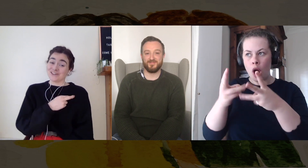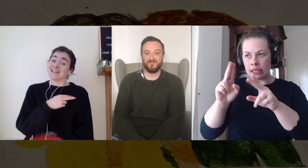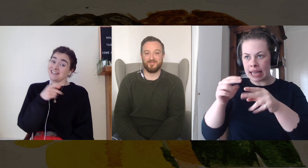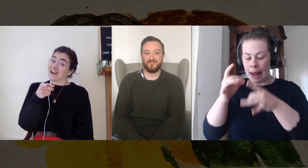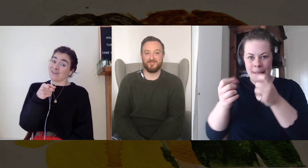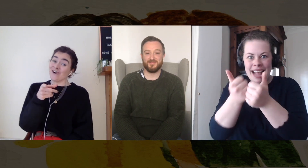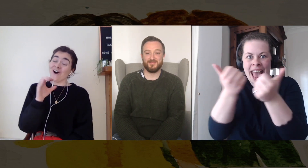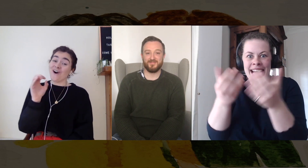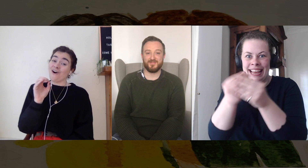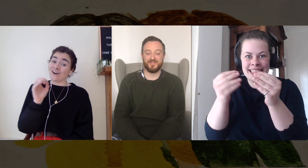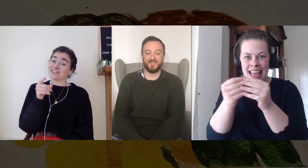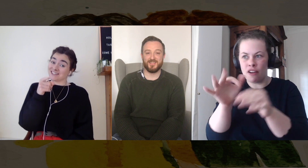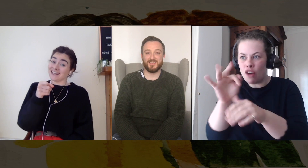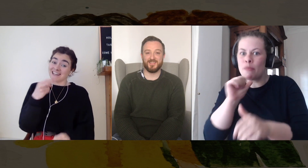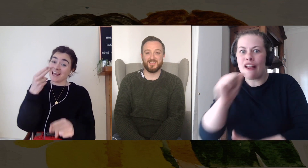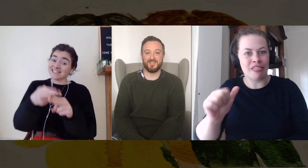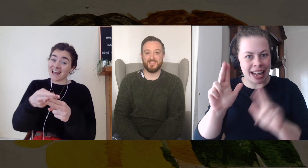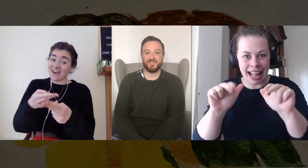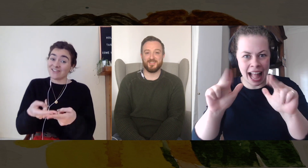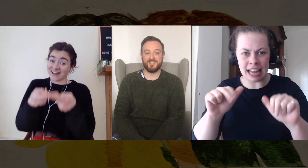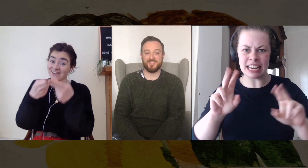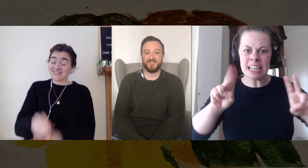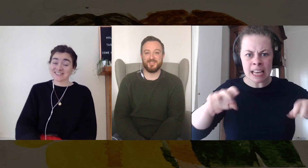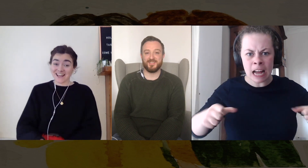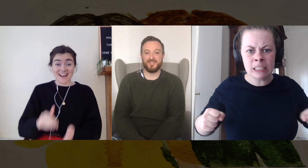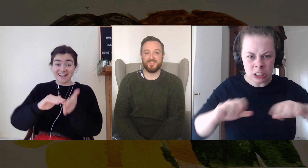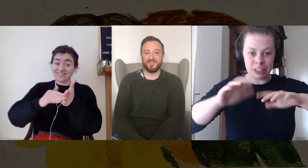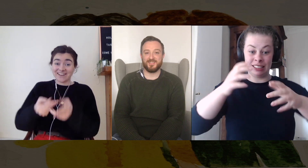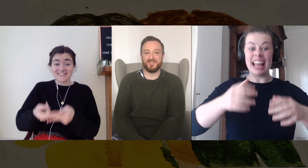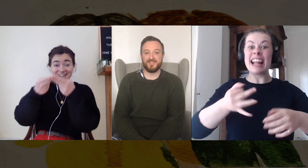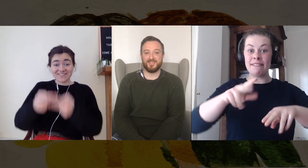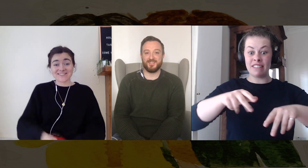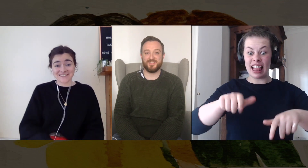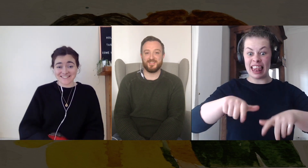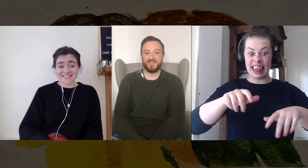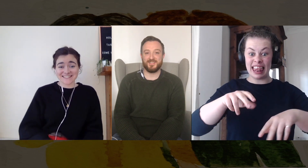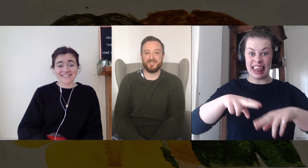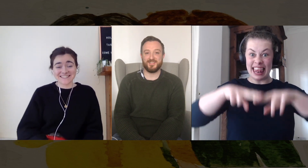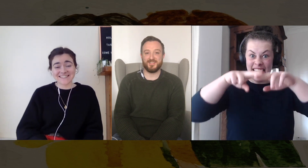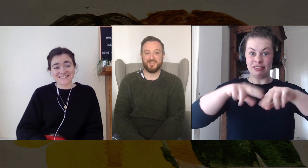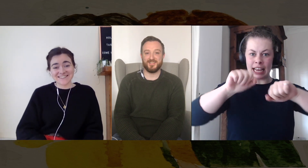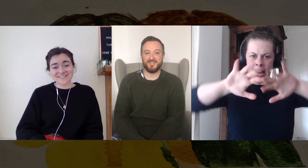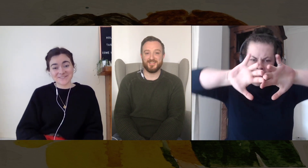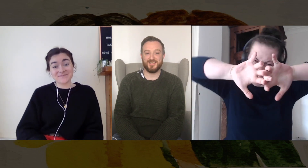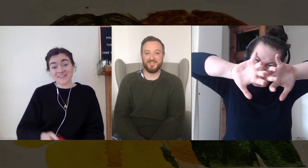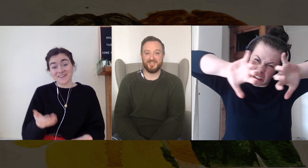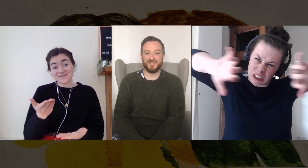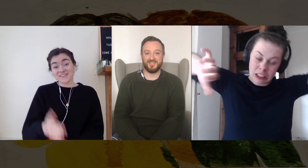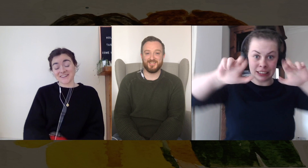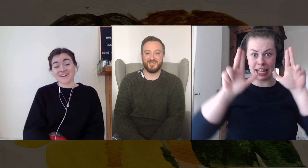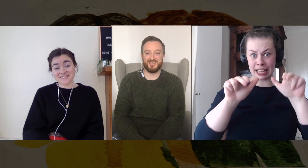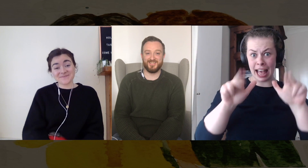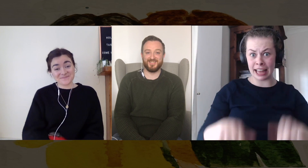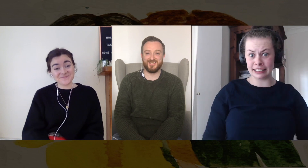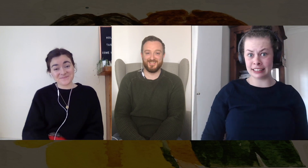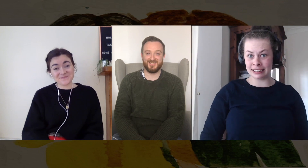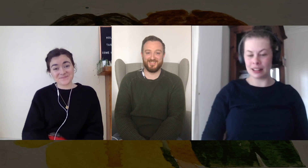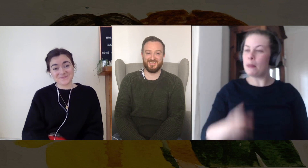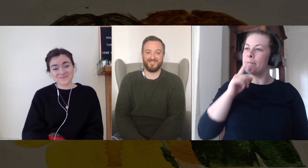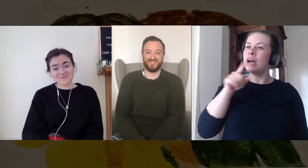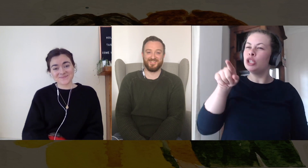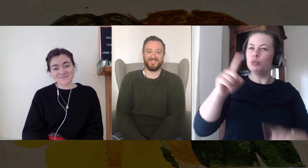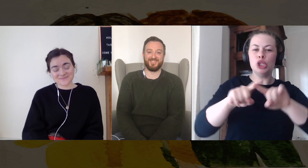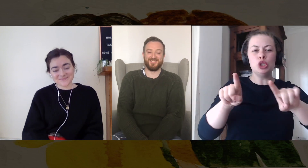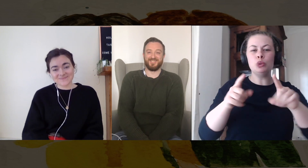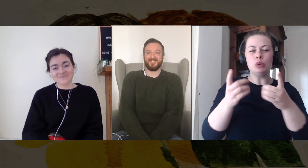well. Yeah. And, like, Oisin is, like, massive beard. And is, like, Bear Grylls. Oh, yeah. Oh, no, like, super Bear Grylls. Oisin would get you out of